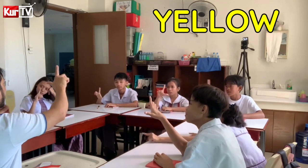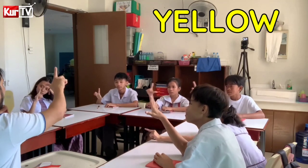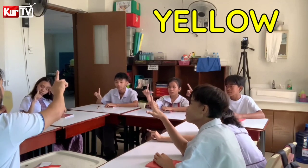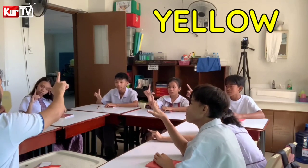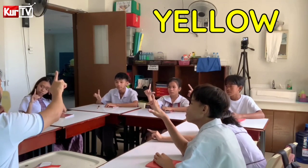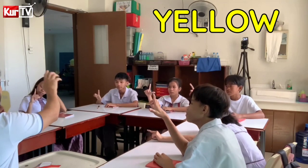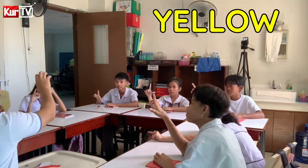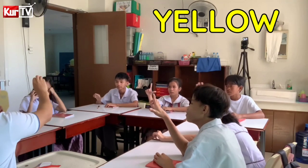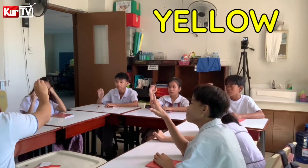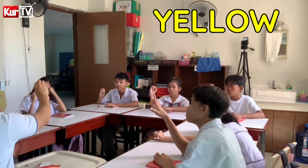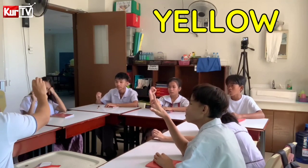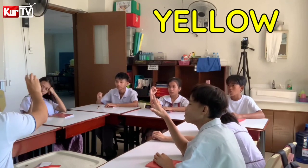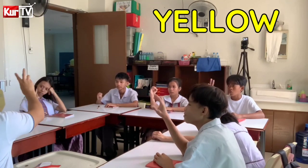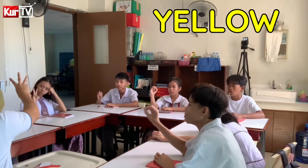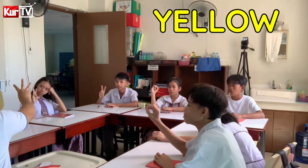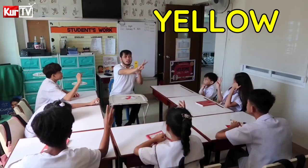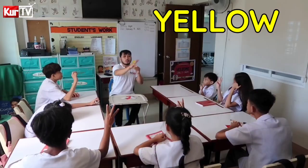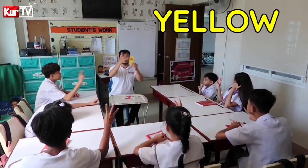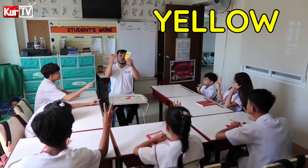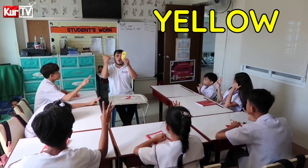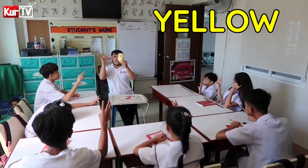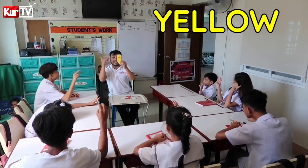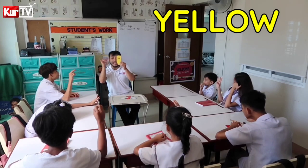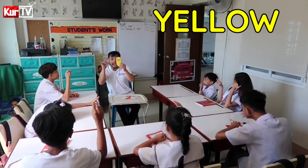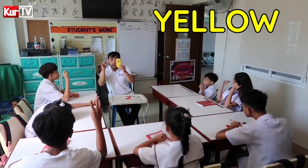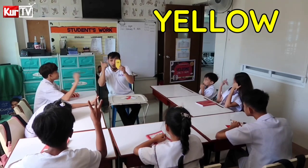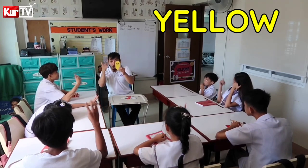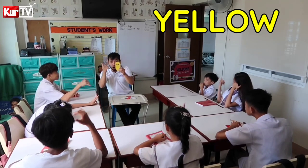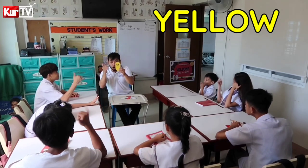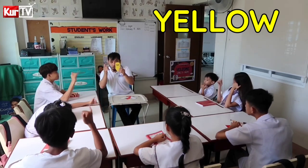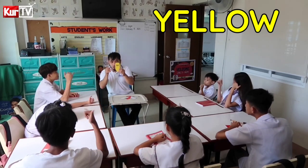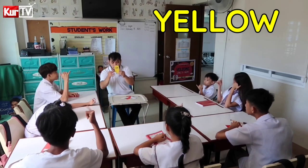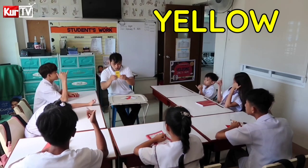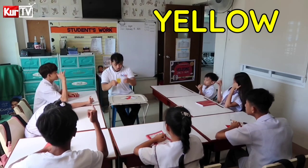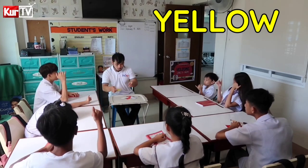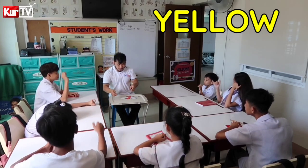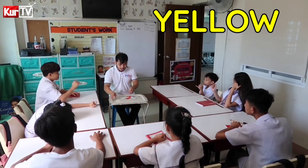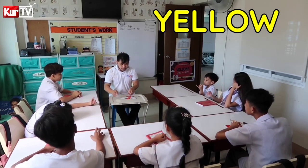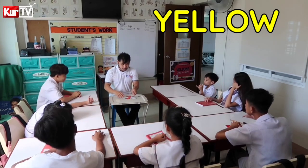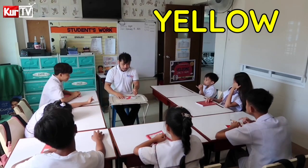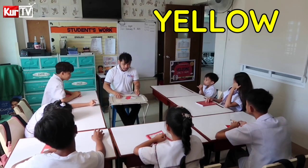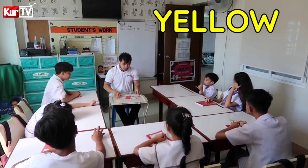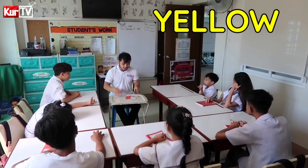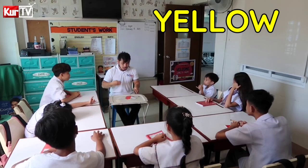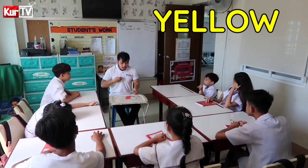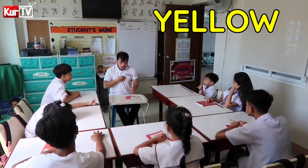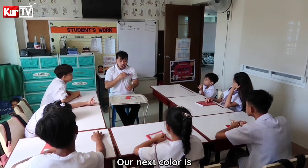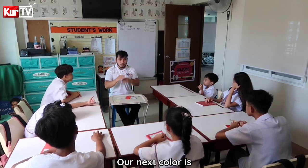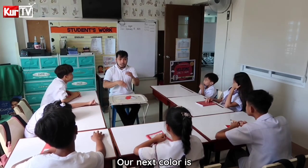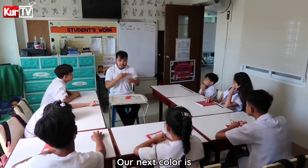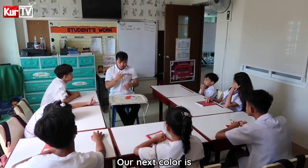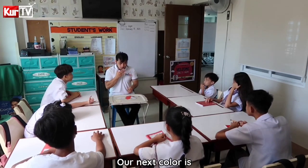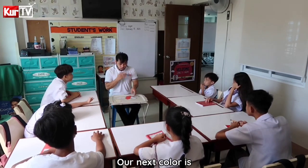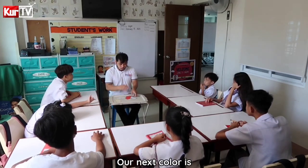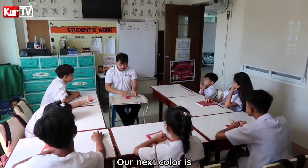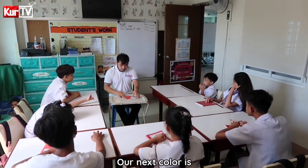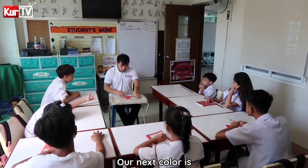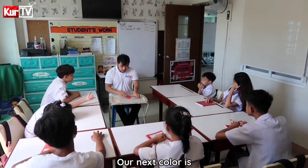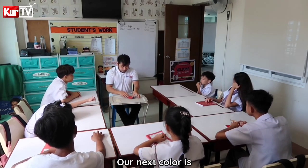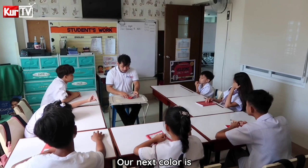L O W Yellow Okay, next Our next color is